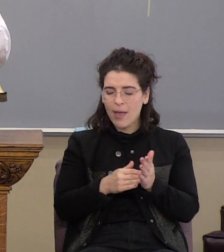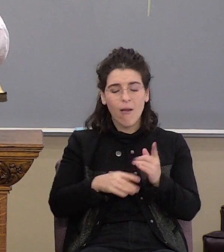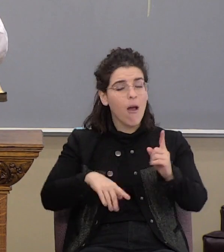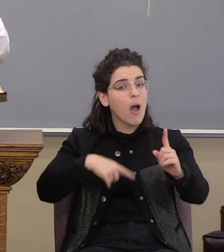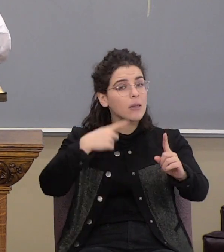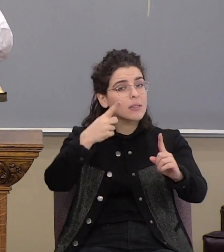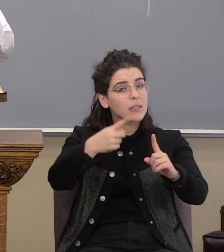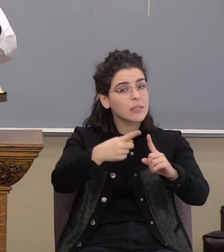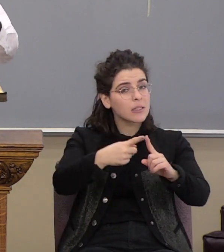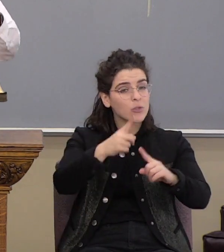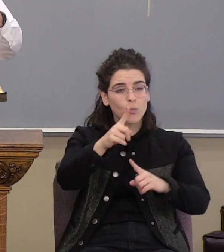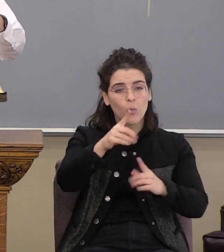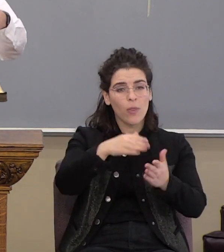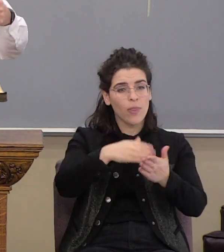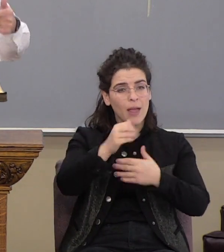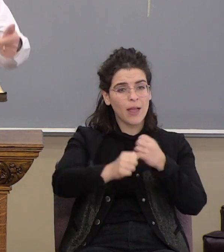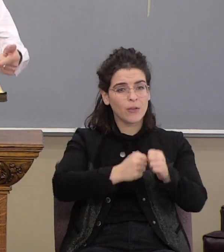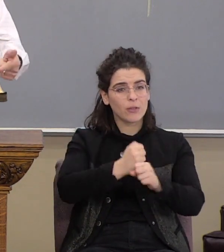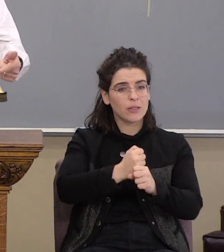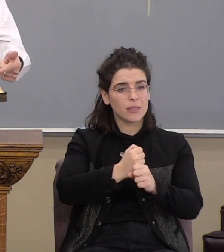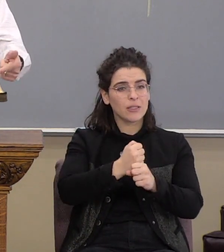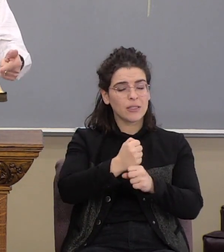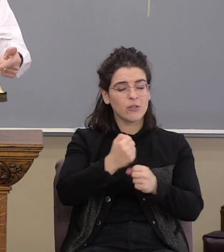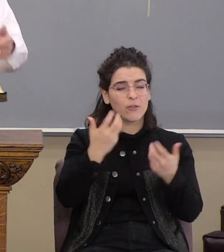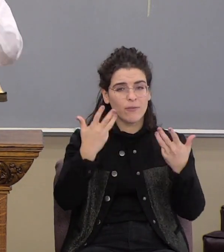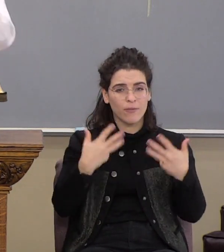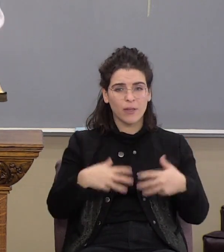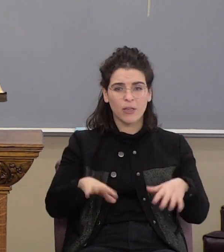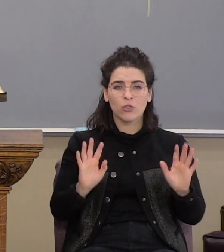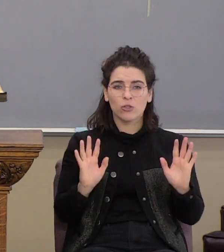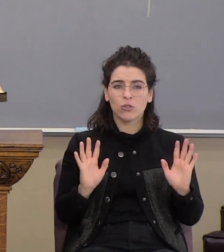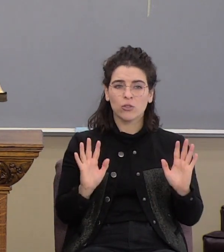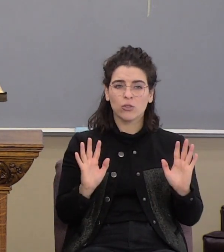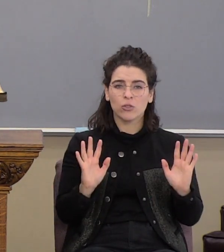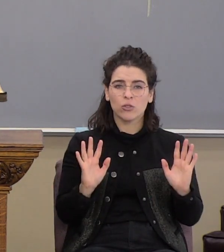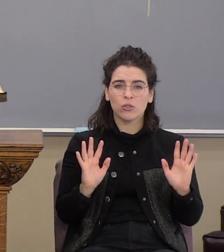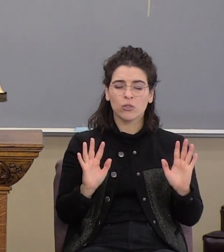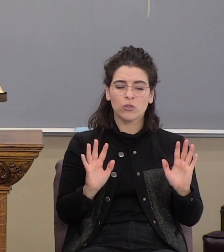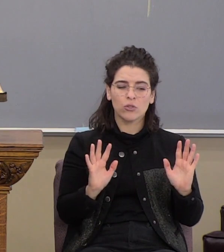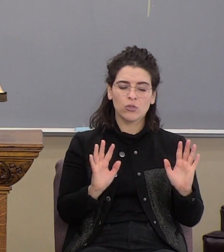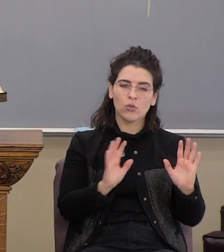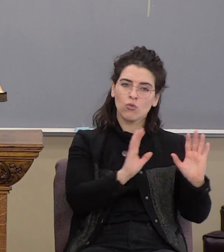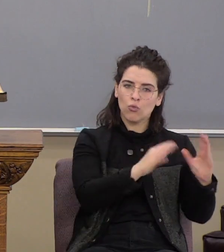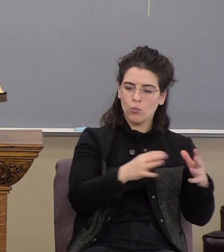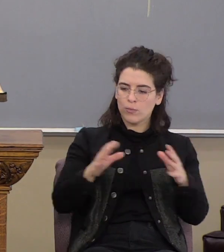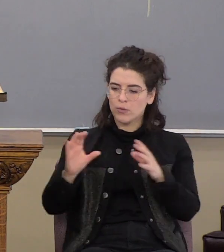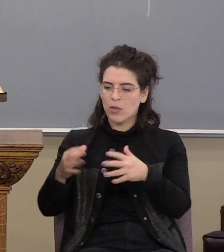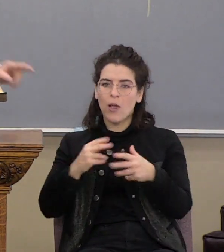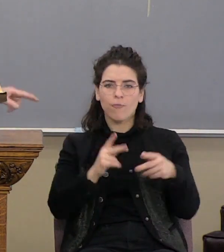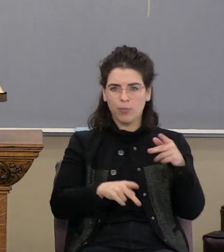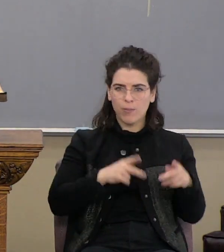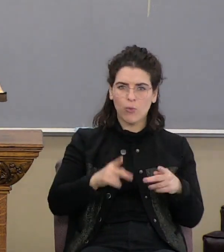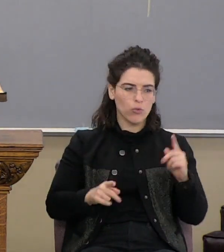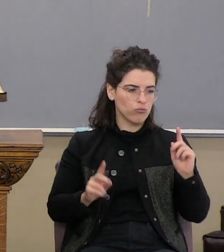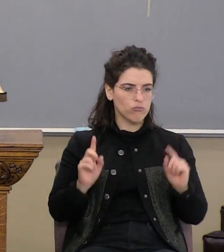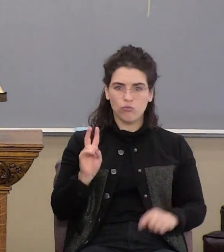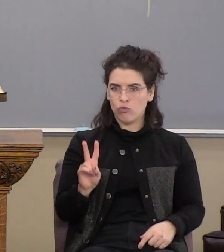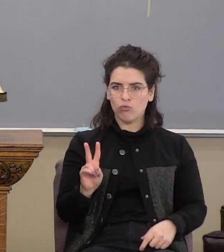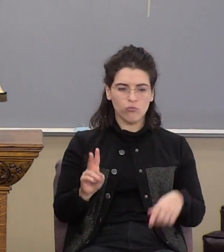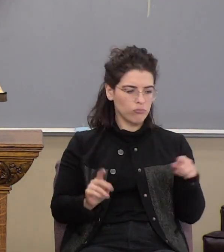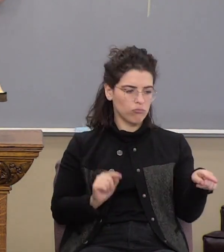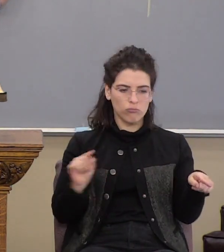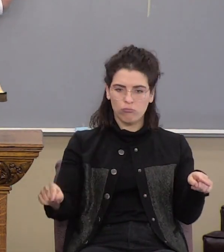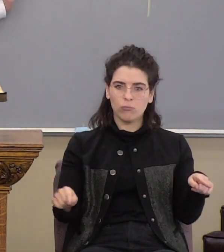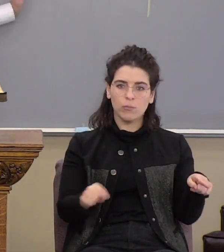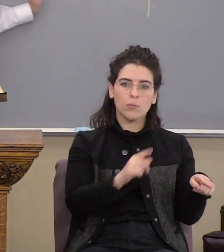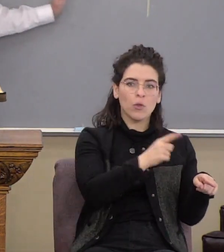the 1,000 years were finished. So there are two categories of people. Those that are going to